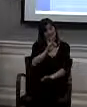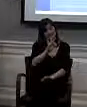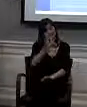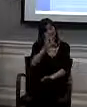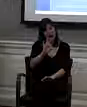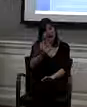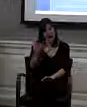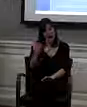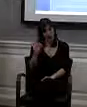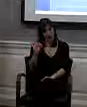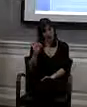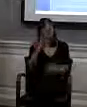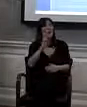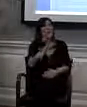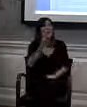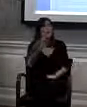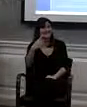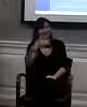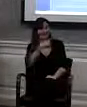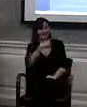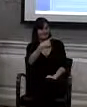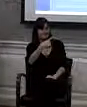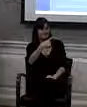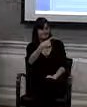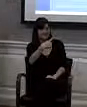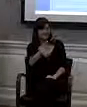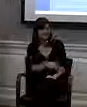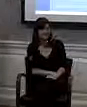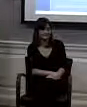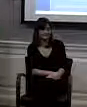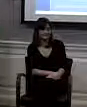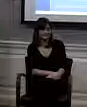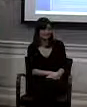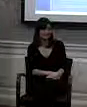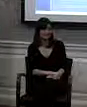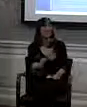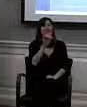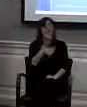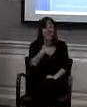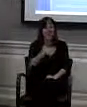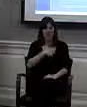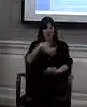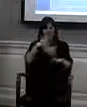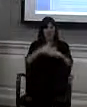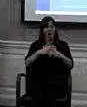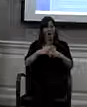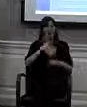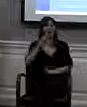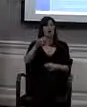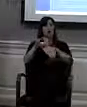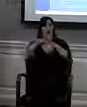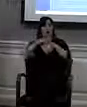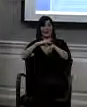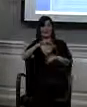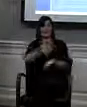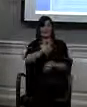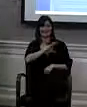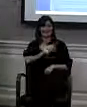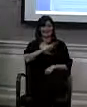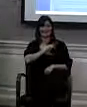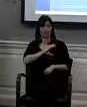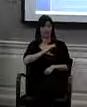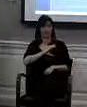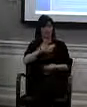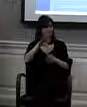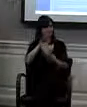1999. Here's their website. And I characterize this under the global citizenship model. It was founded in 1999 and it primarily concentrates